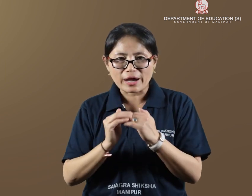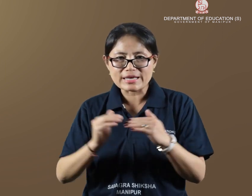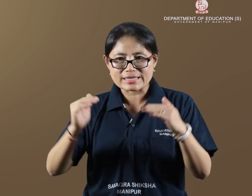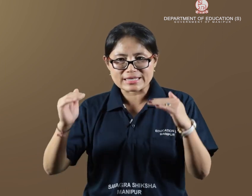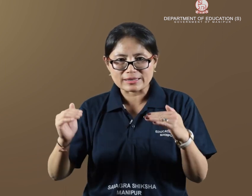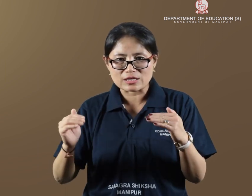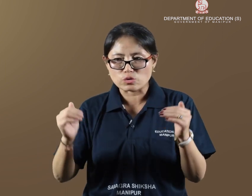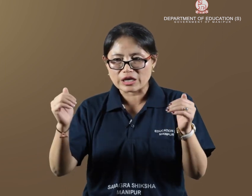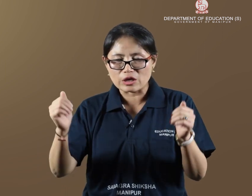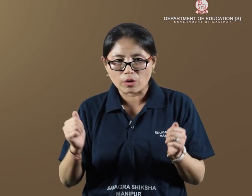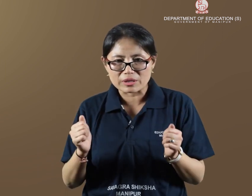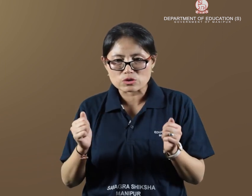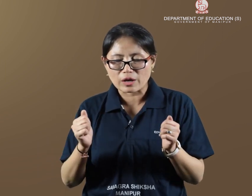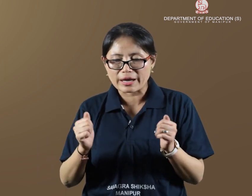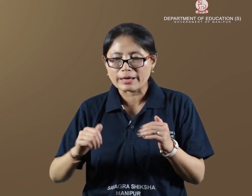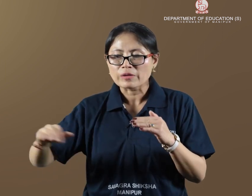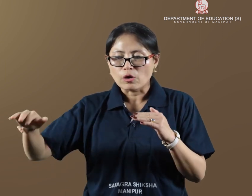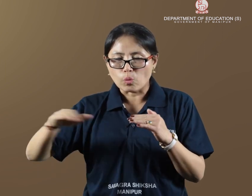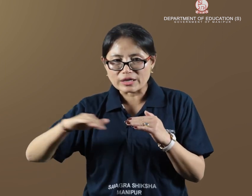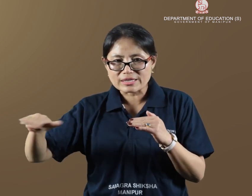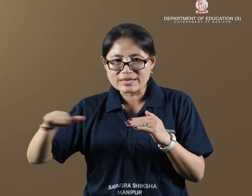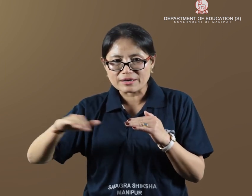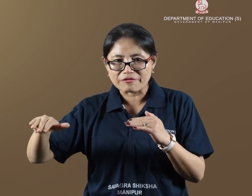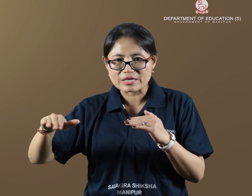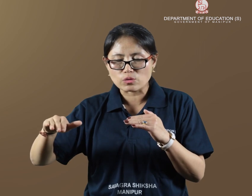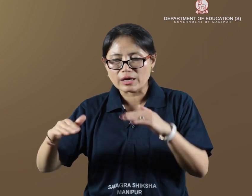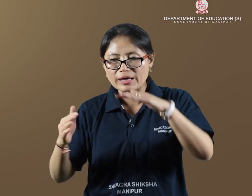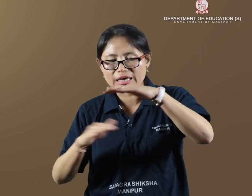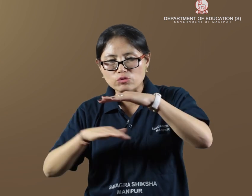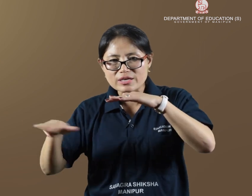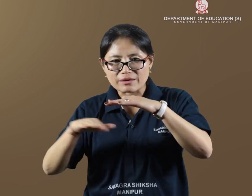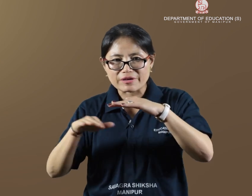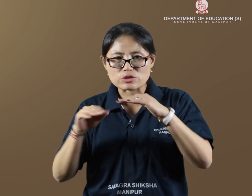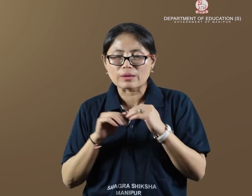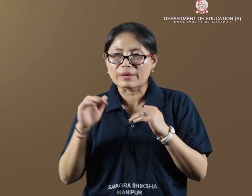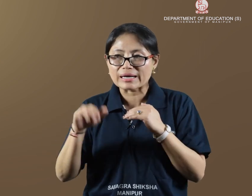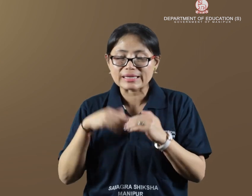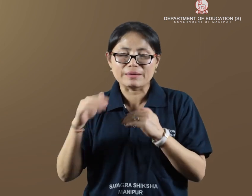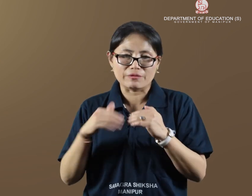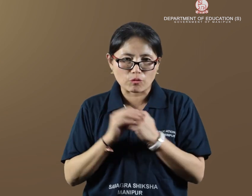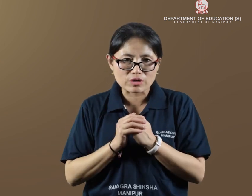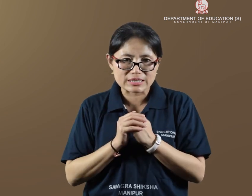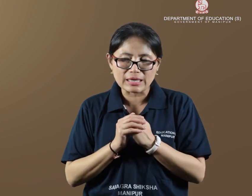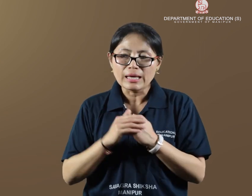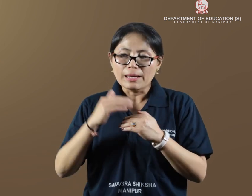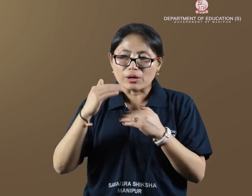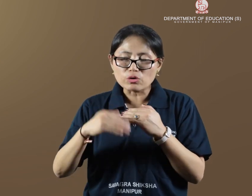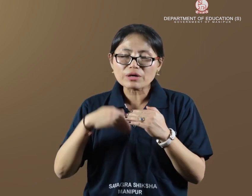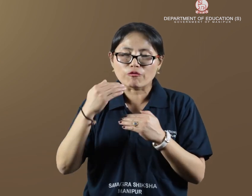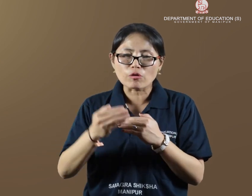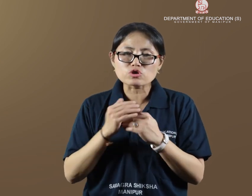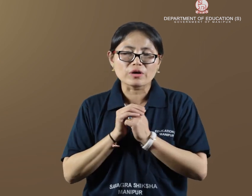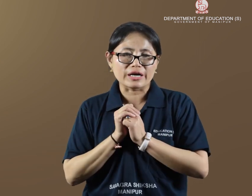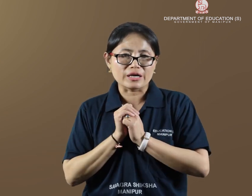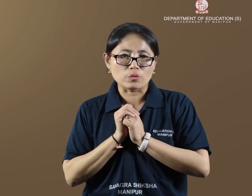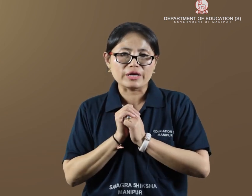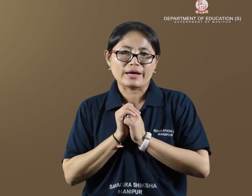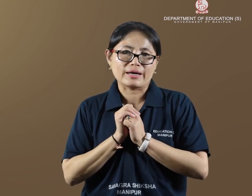likewise ising da zo hi hon badu sungai re water surface duga hi duge surface duga marak da labor force ni madu ye force duga kari ko wi her